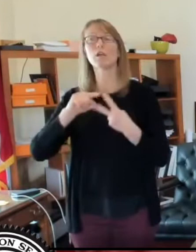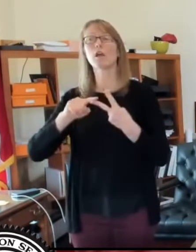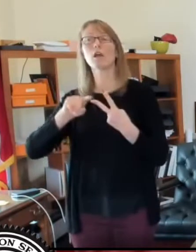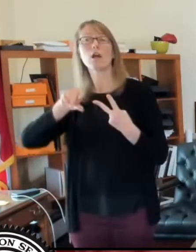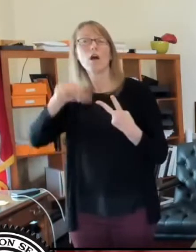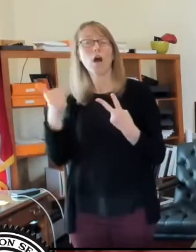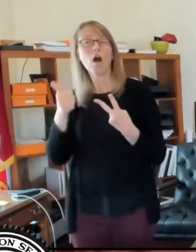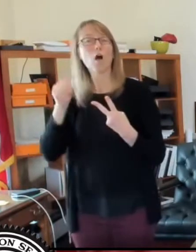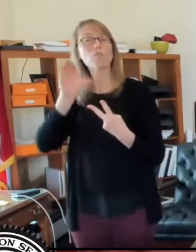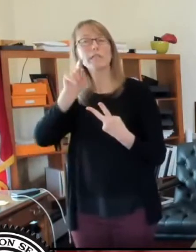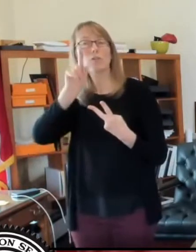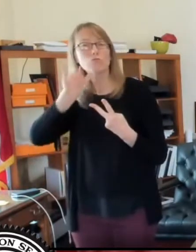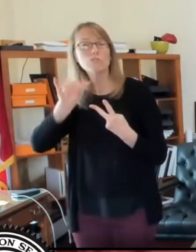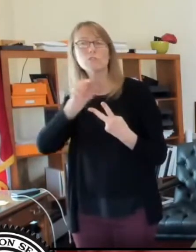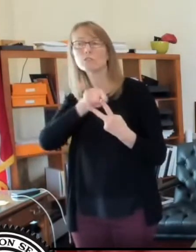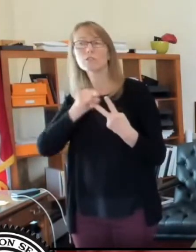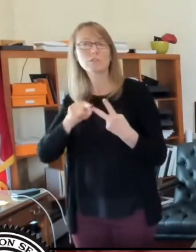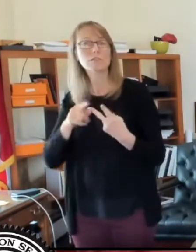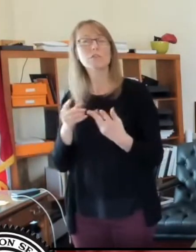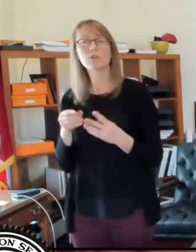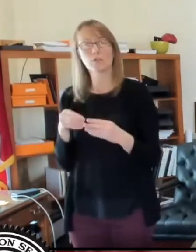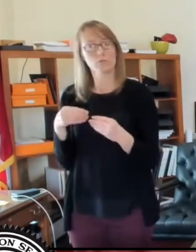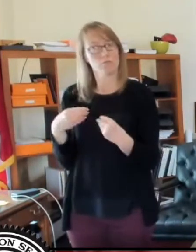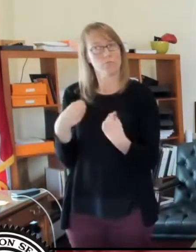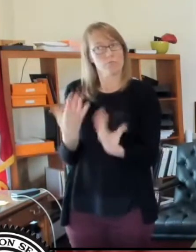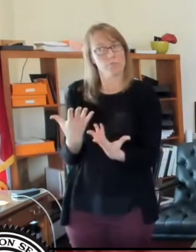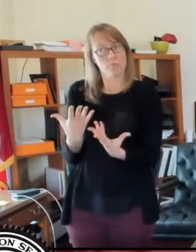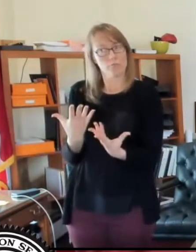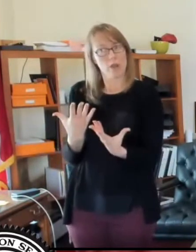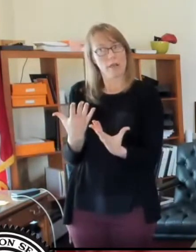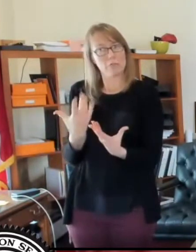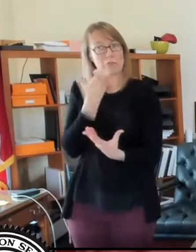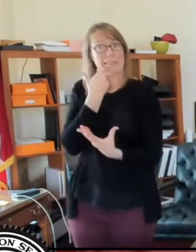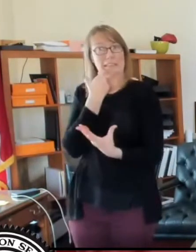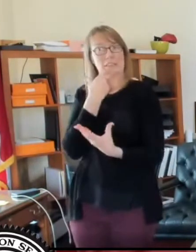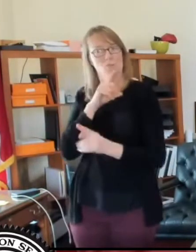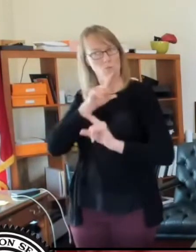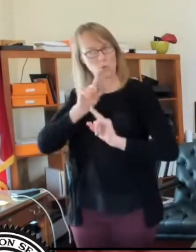resisted those efforts. You know, thank you for that comment.